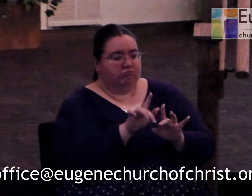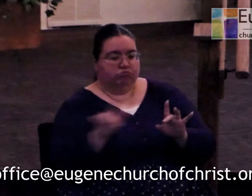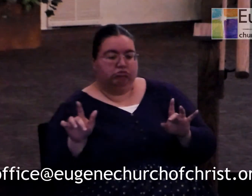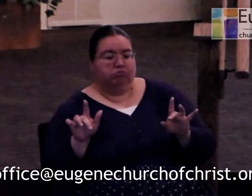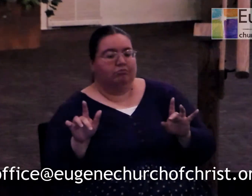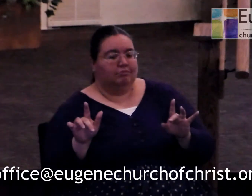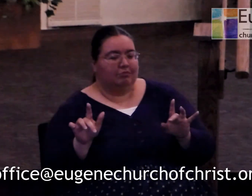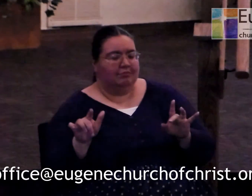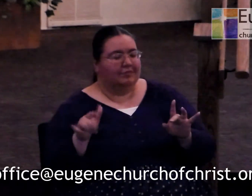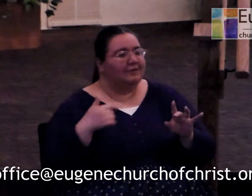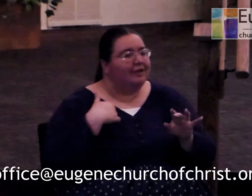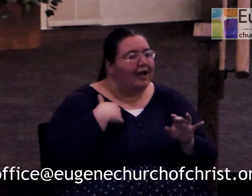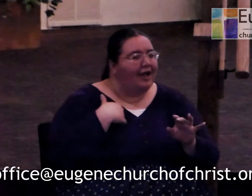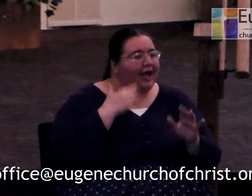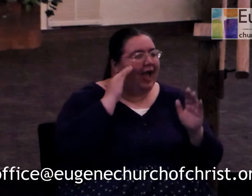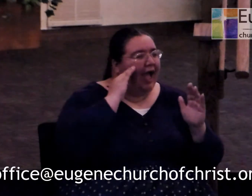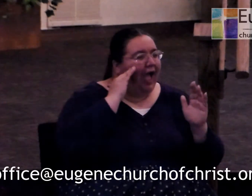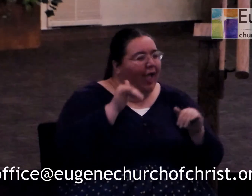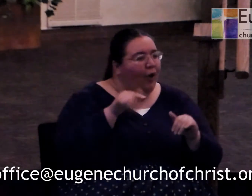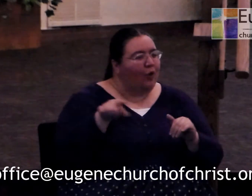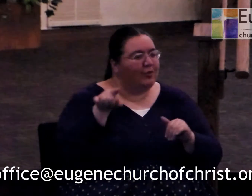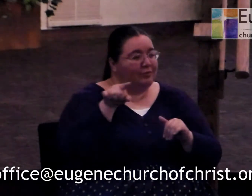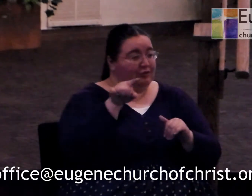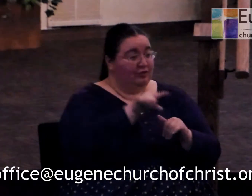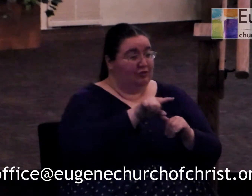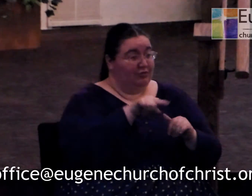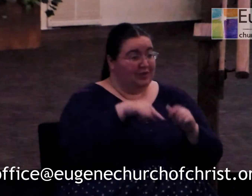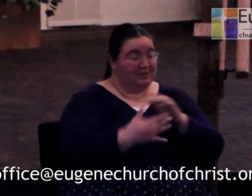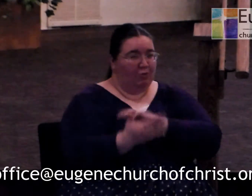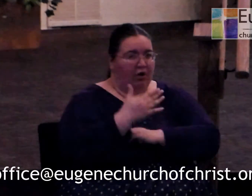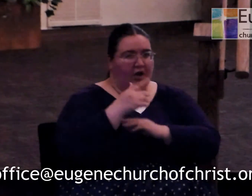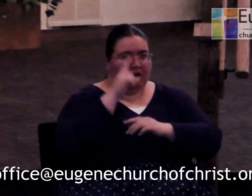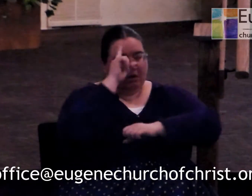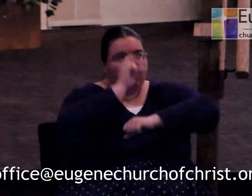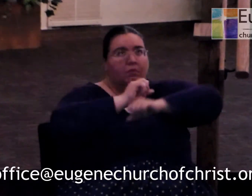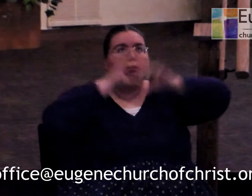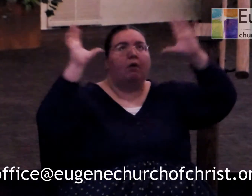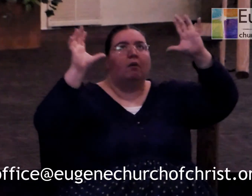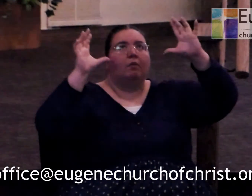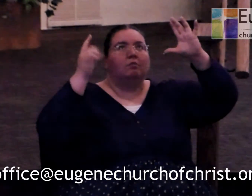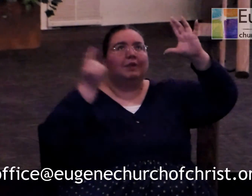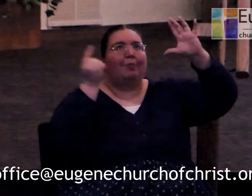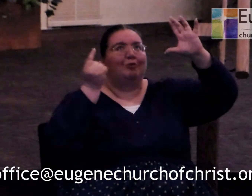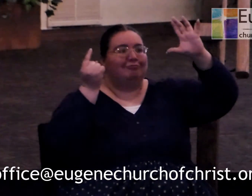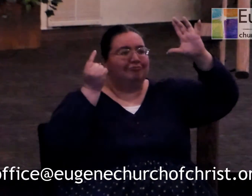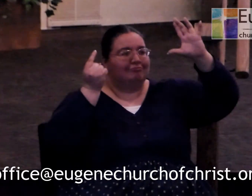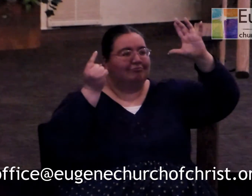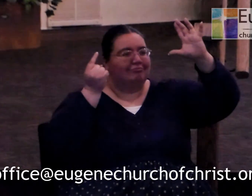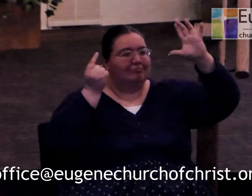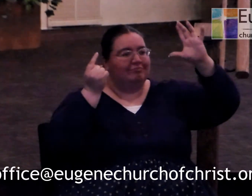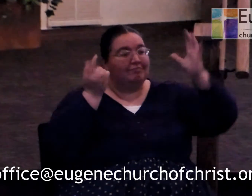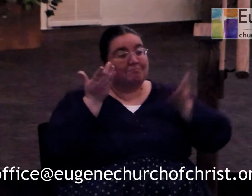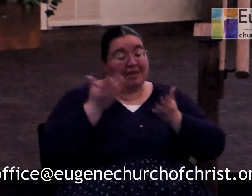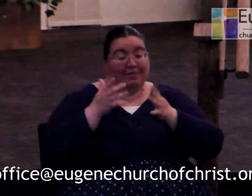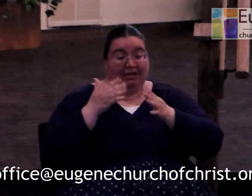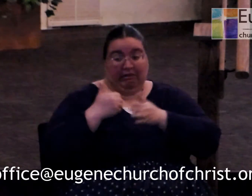midst of all of this, a name has come to your mind. And if it hasn't, think about it now. You have a neighbor, you have a family member,